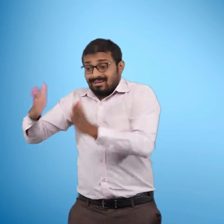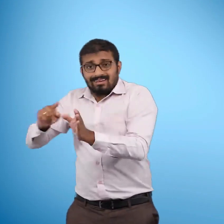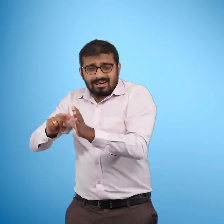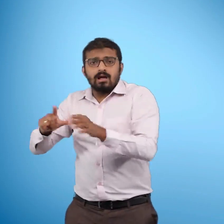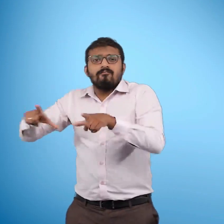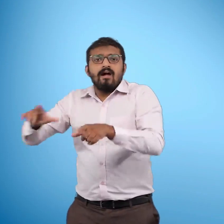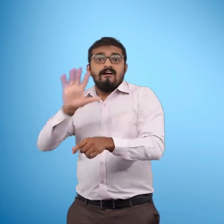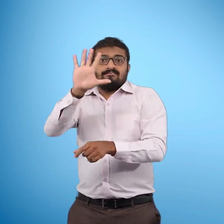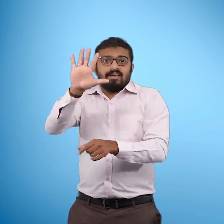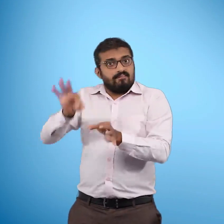and 5 feet.